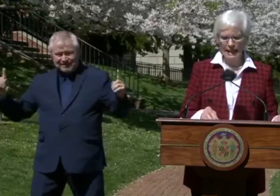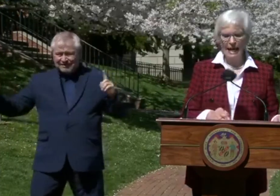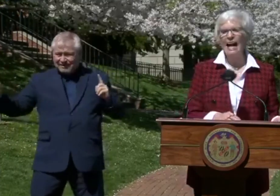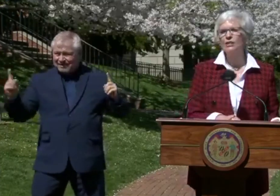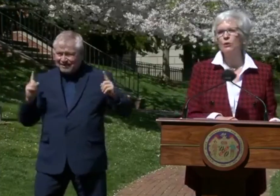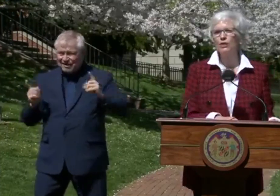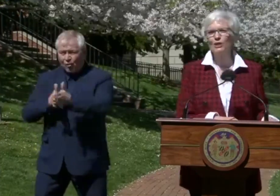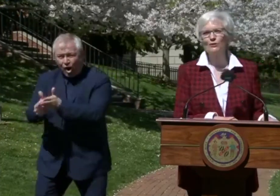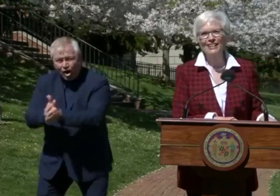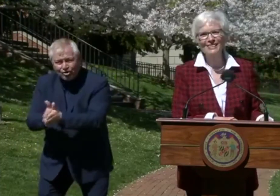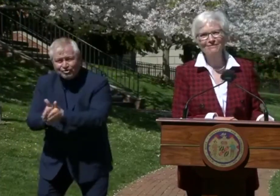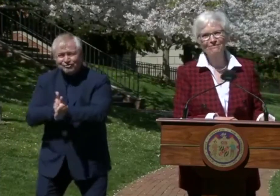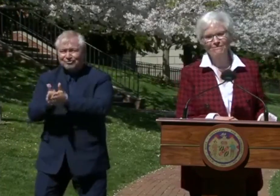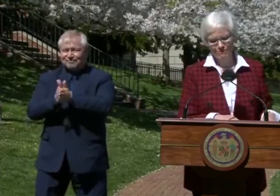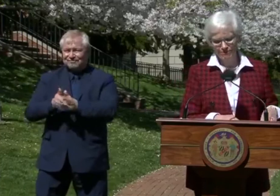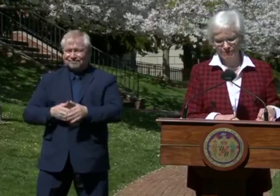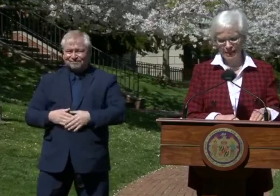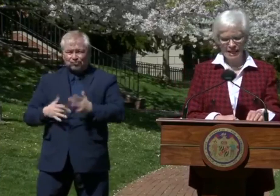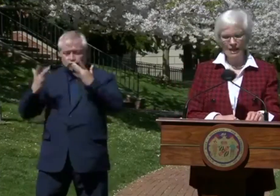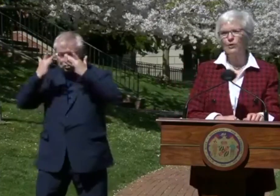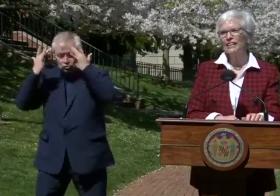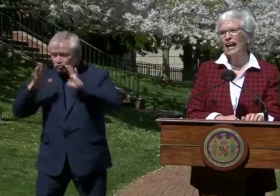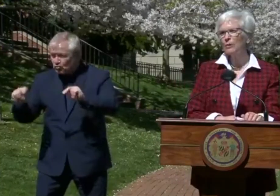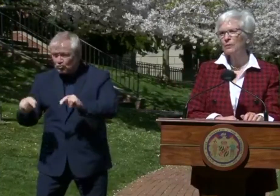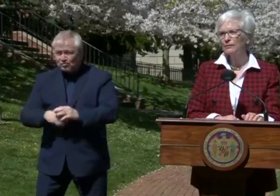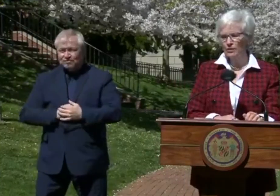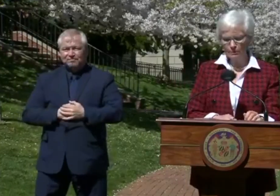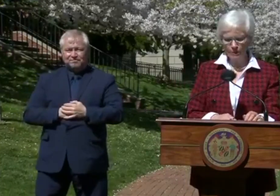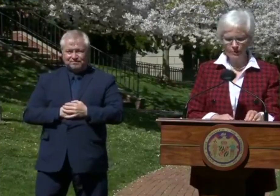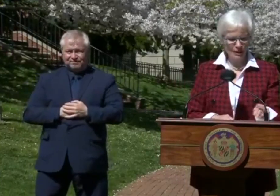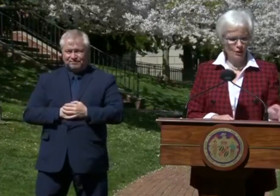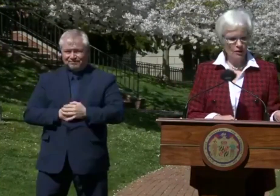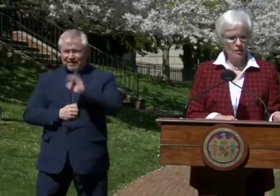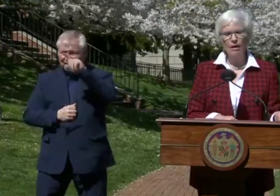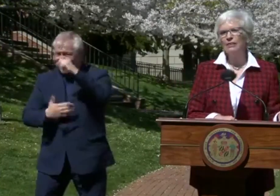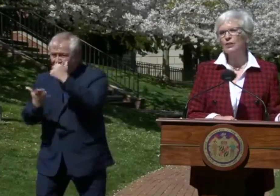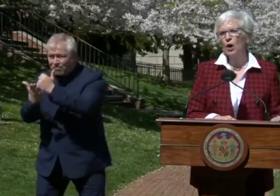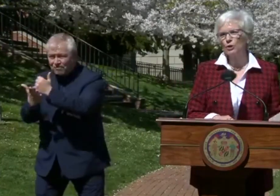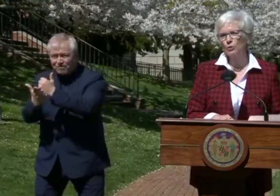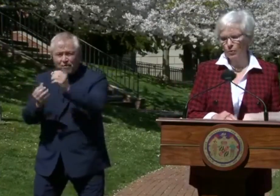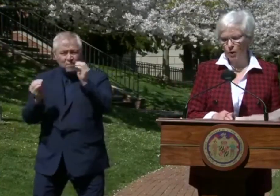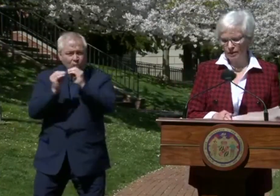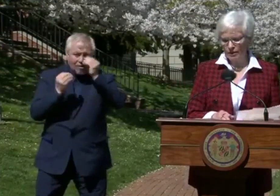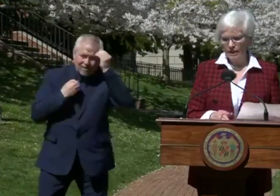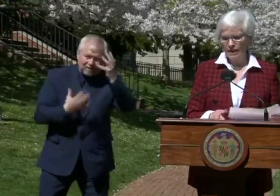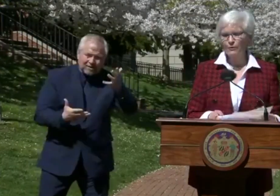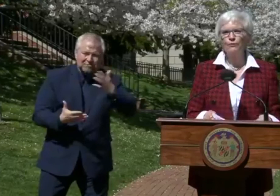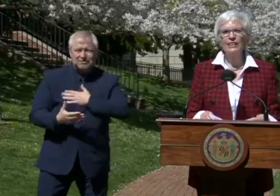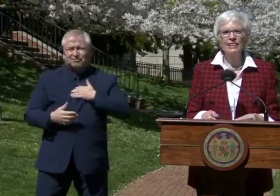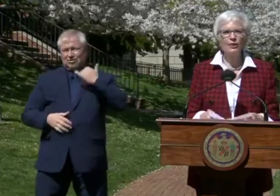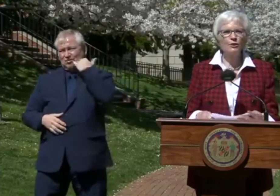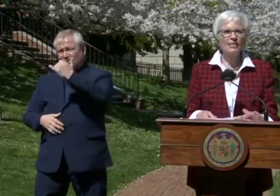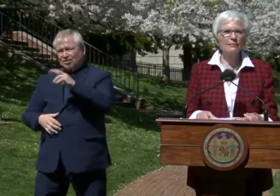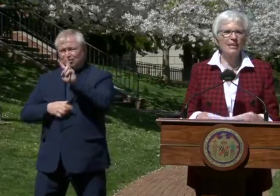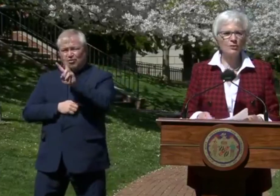frequently and don't touch your face. If you need help, if you need more information, please call 211. If you're